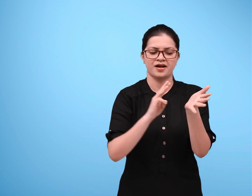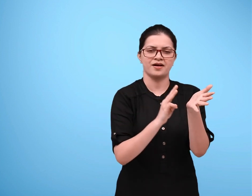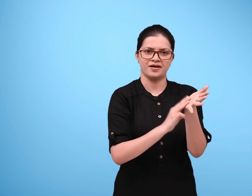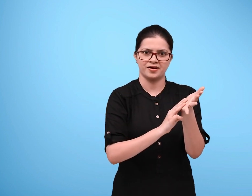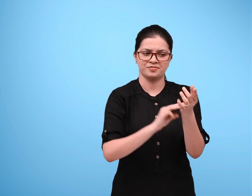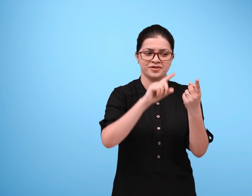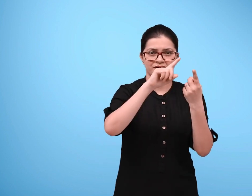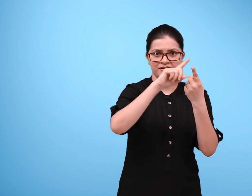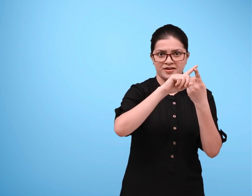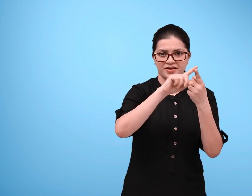measurement,